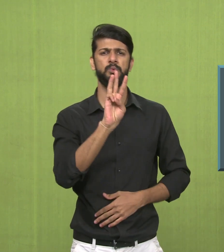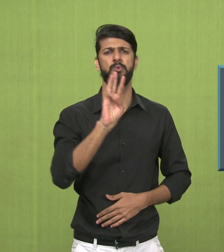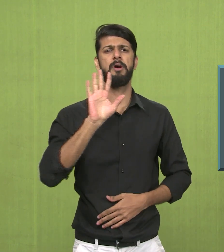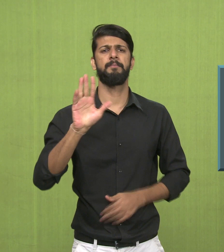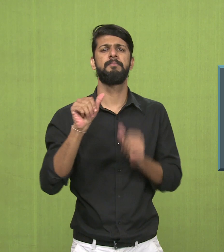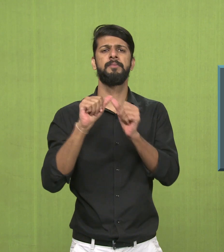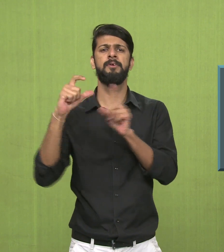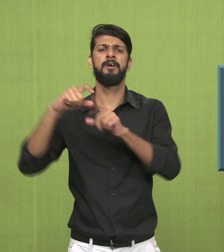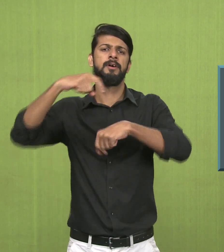1935.